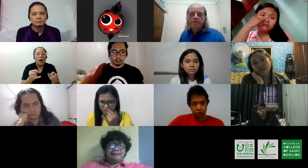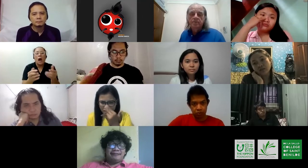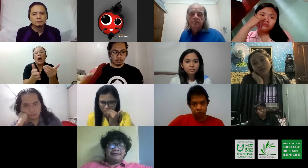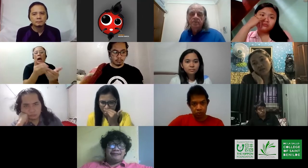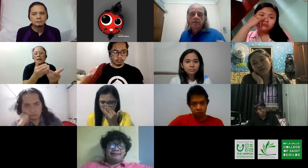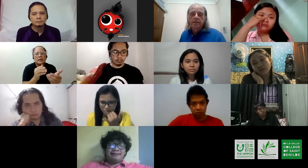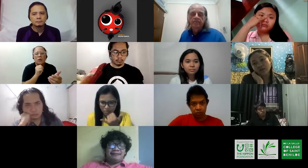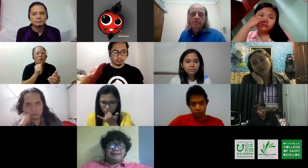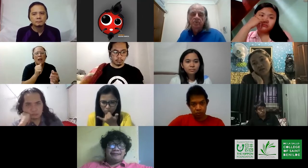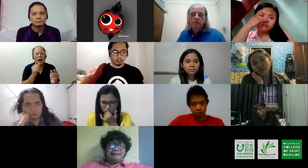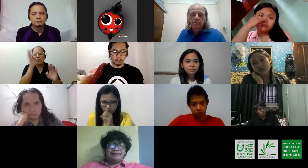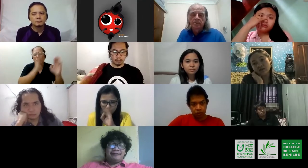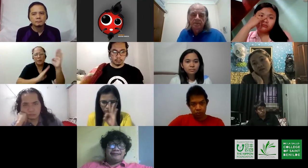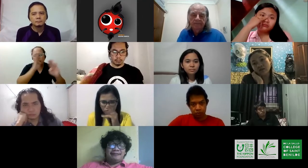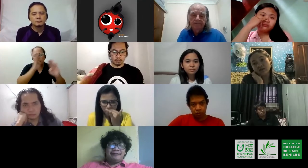questions, any of those questions.